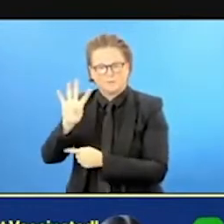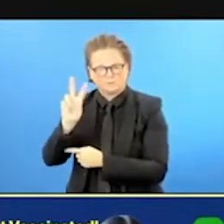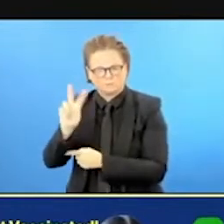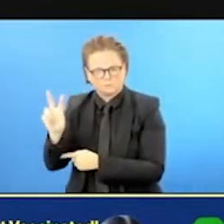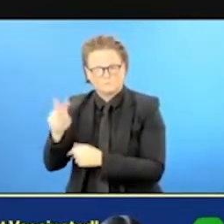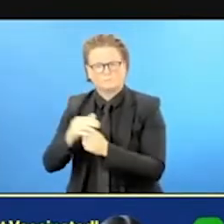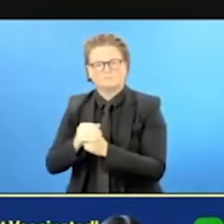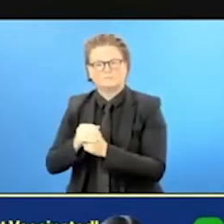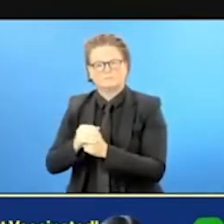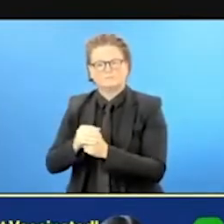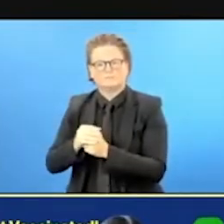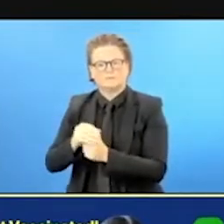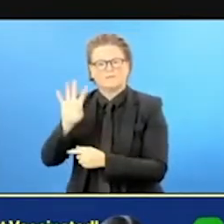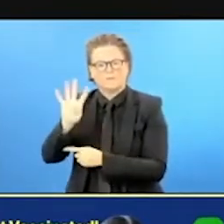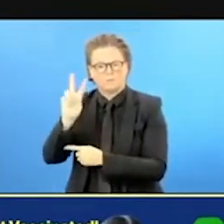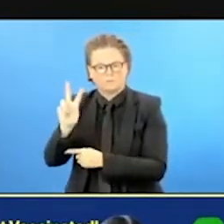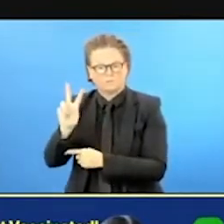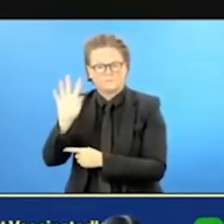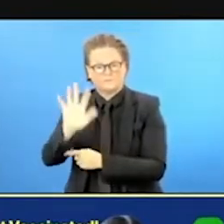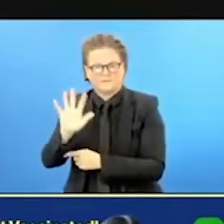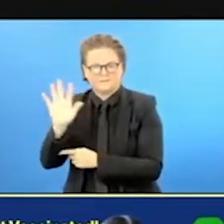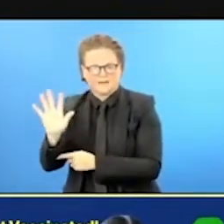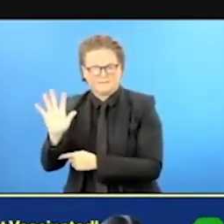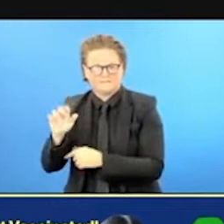turn. And the website for that is